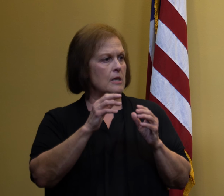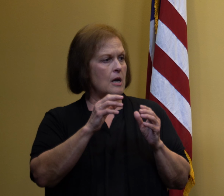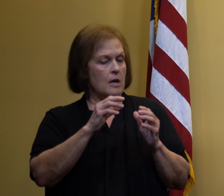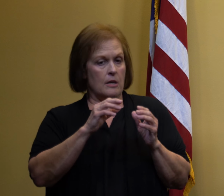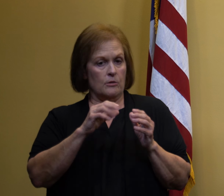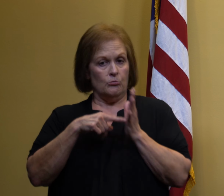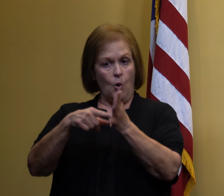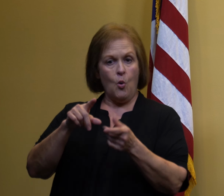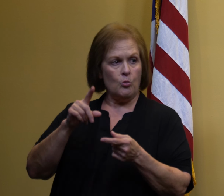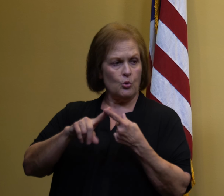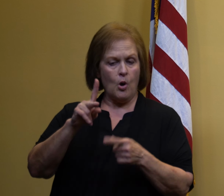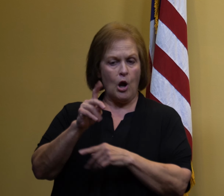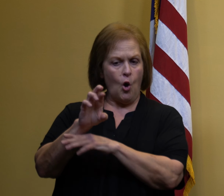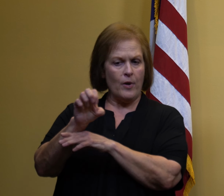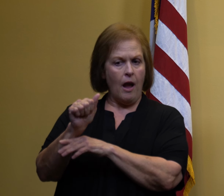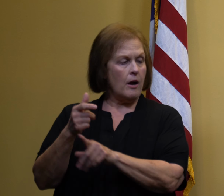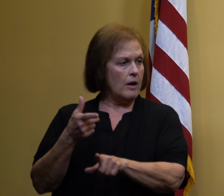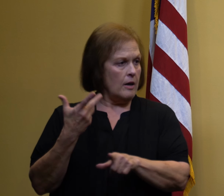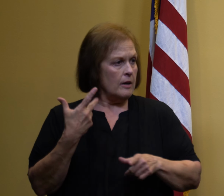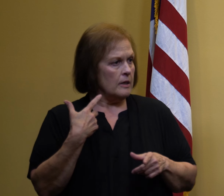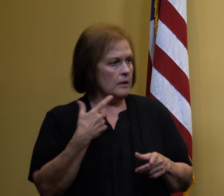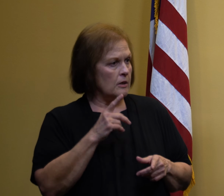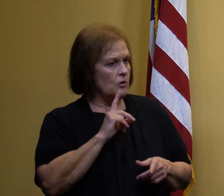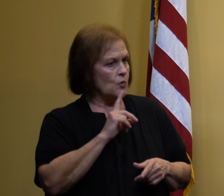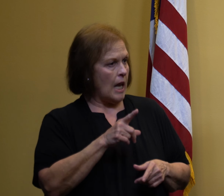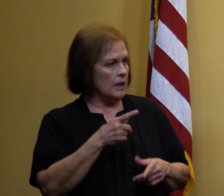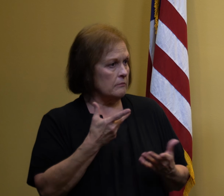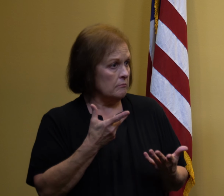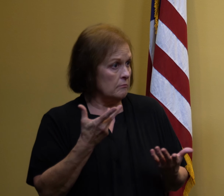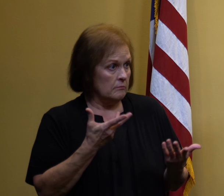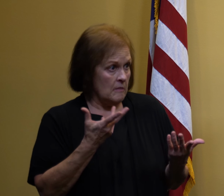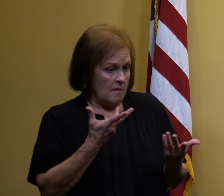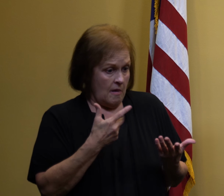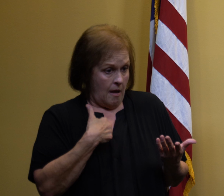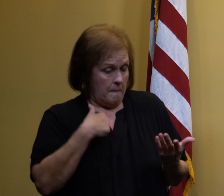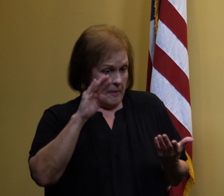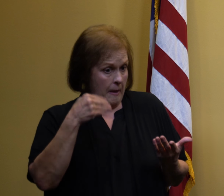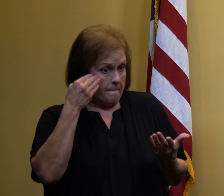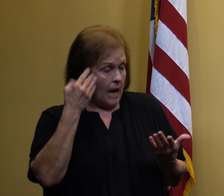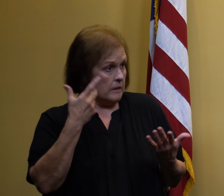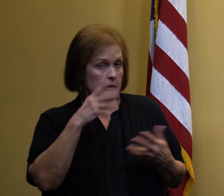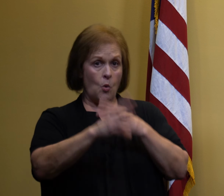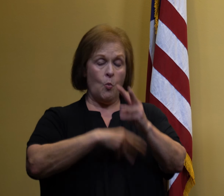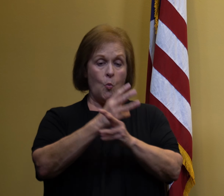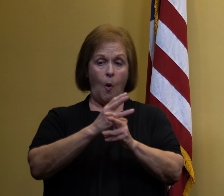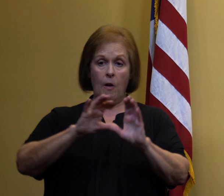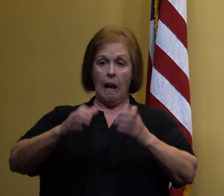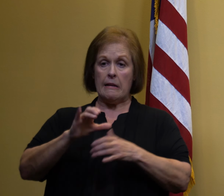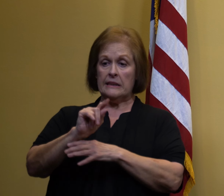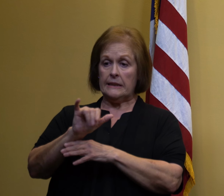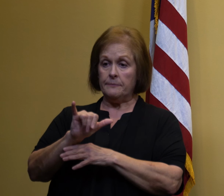do. And so it's aligned with being the mayor of a world-class city. So it's something that I stand